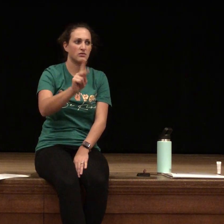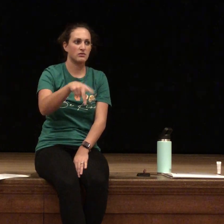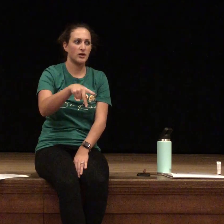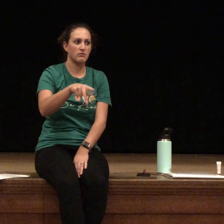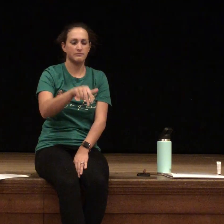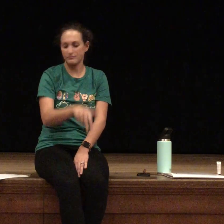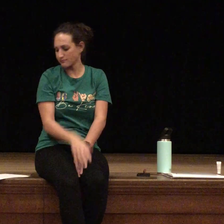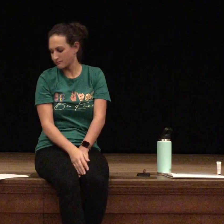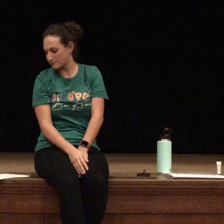Yeah.